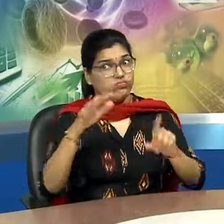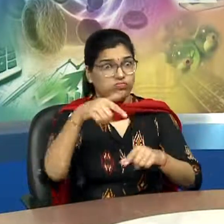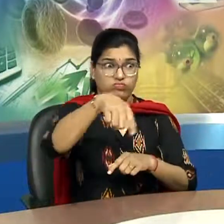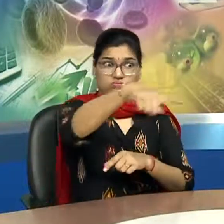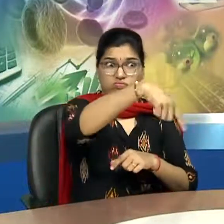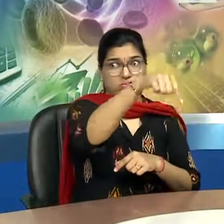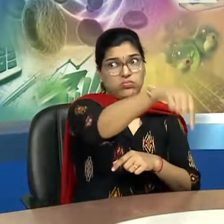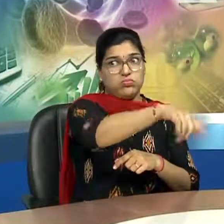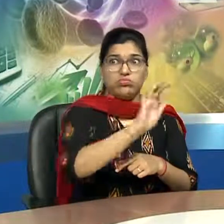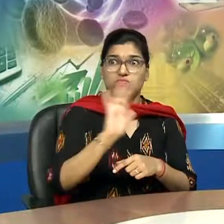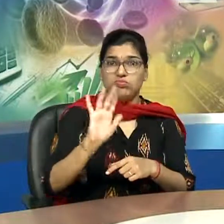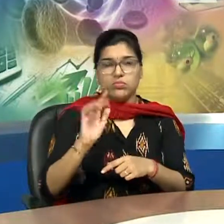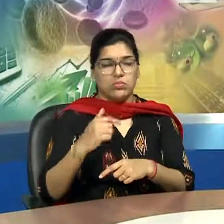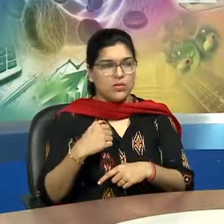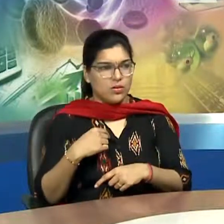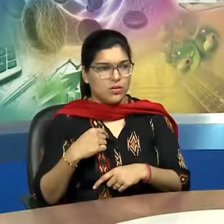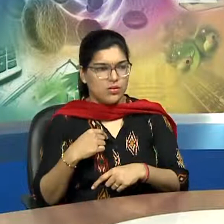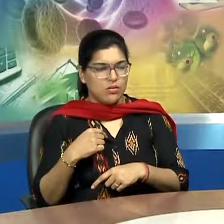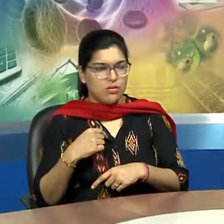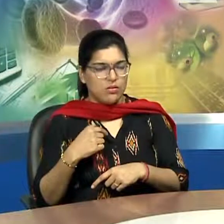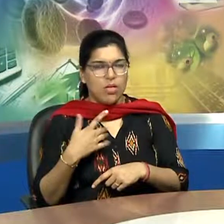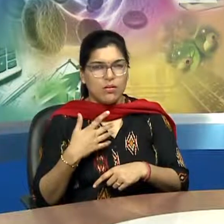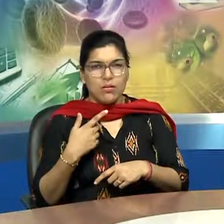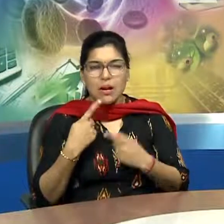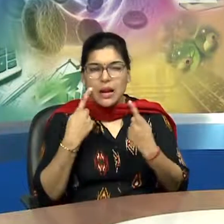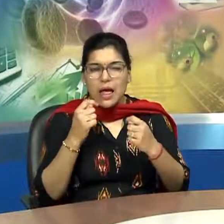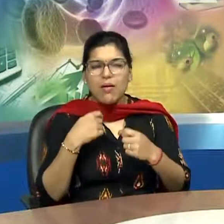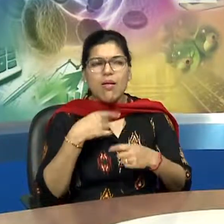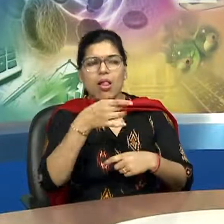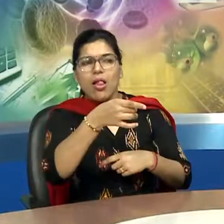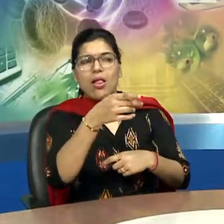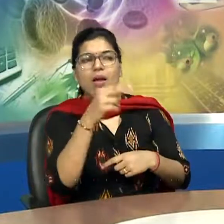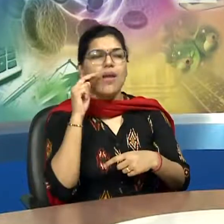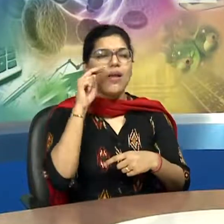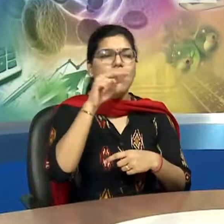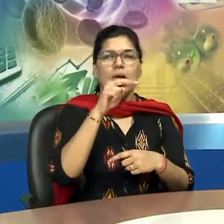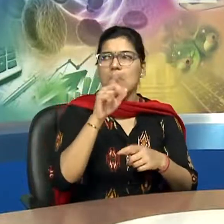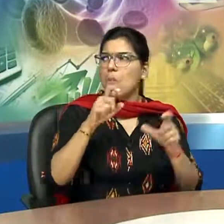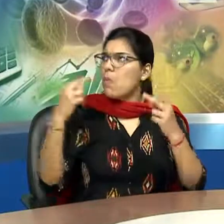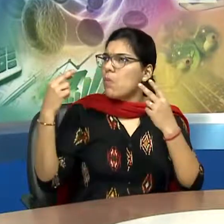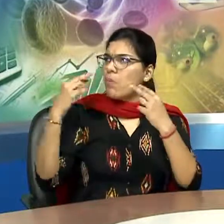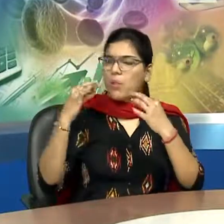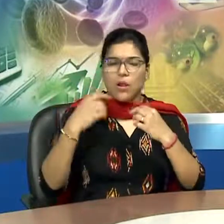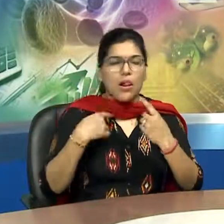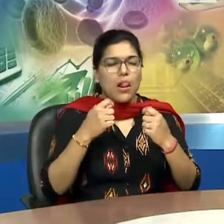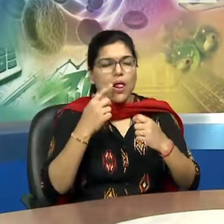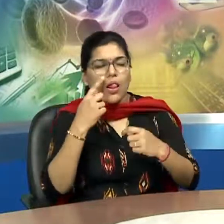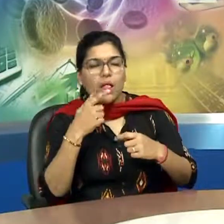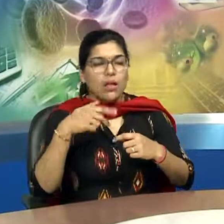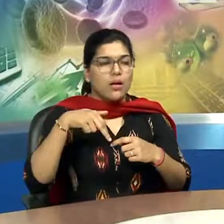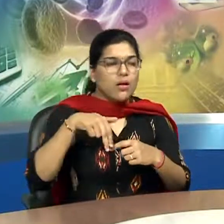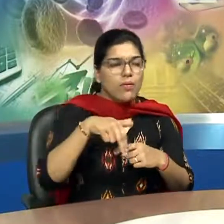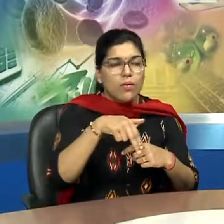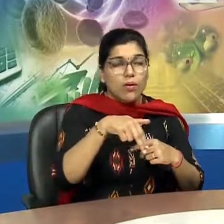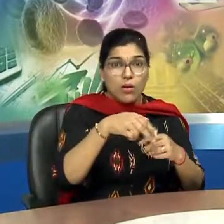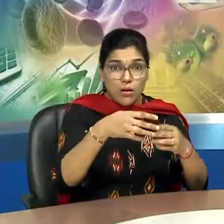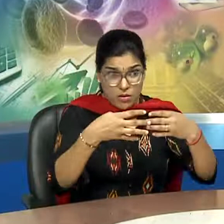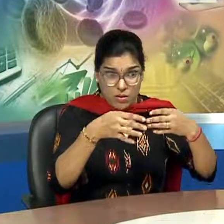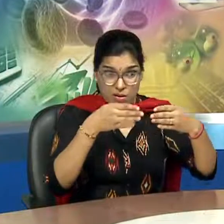than the ticket to a dead end, you can say a danger place. As just